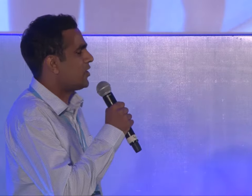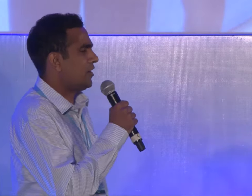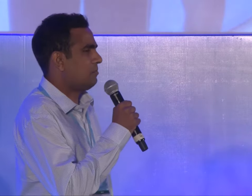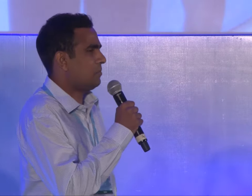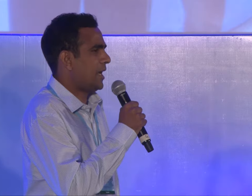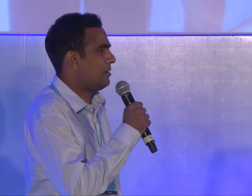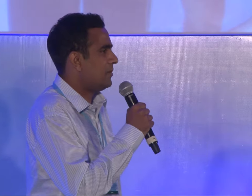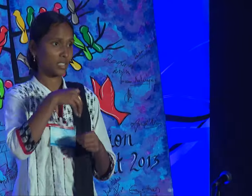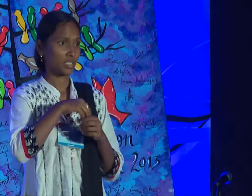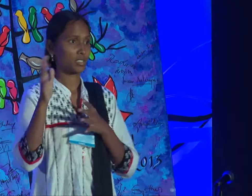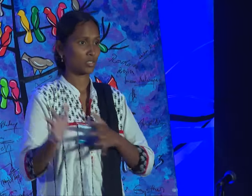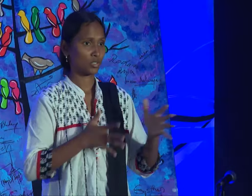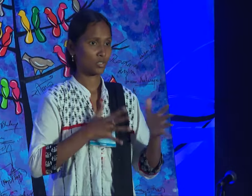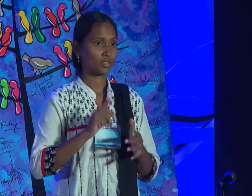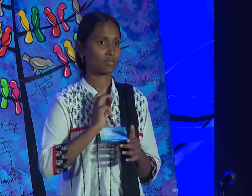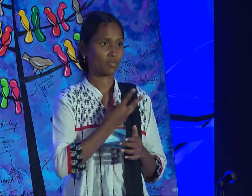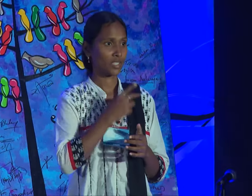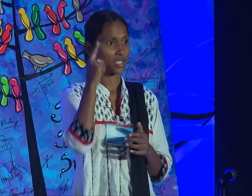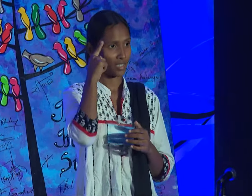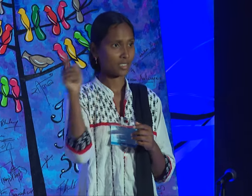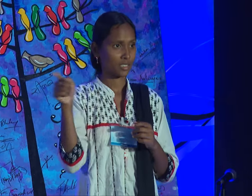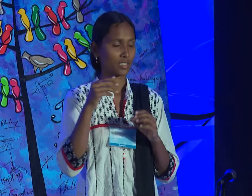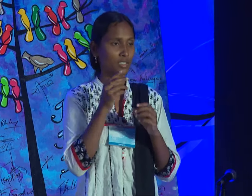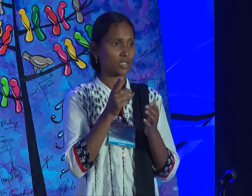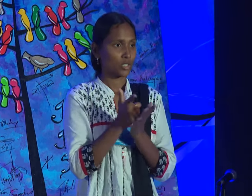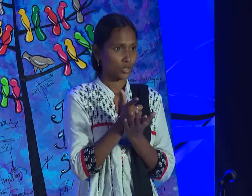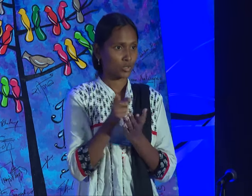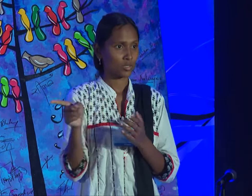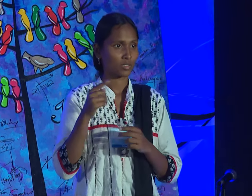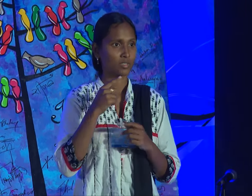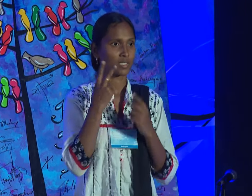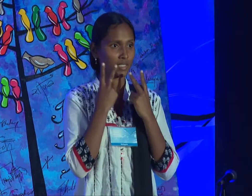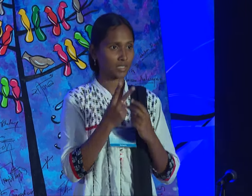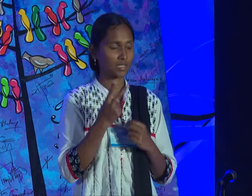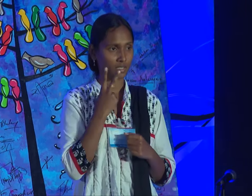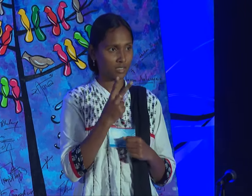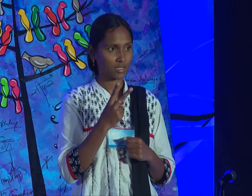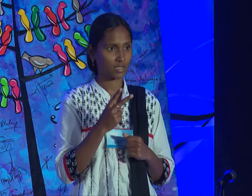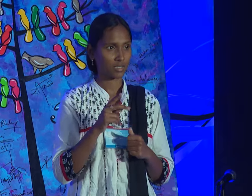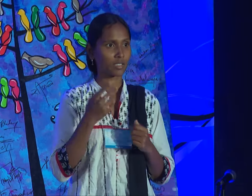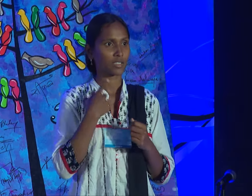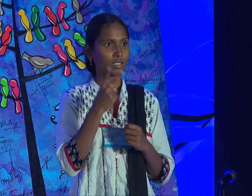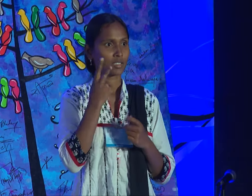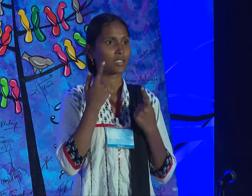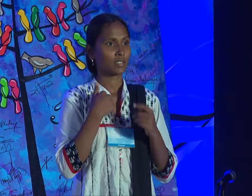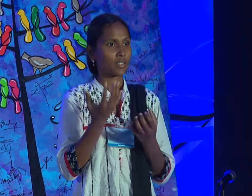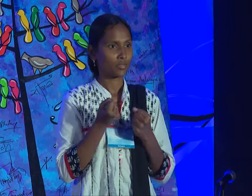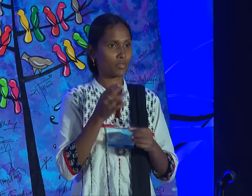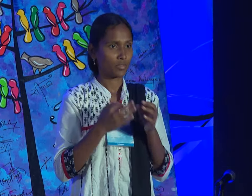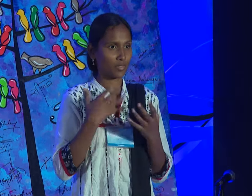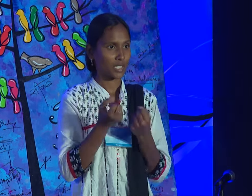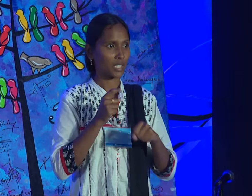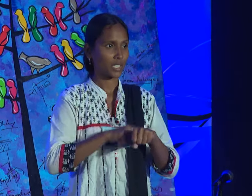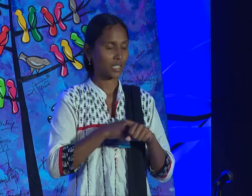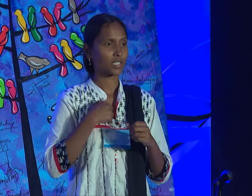so we thought, let's shoot Rudranil a mail and then we'd see. We're currently working on this other project. If we get time, we'll probably